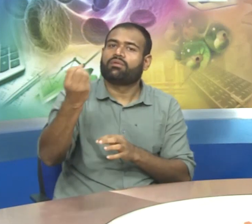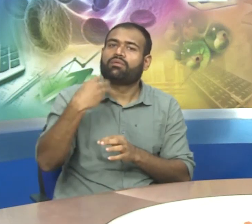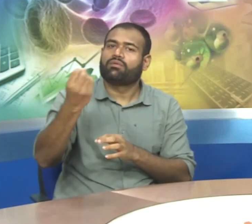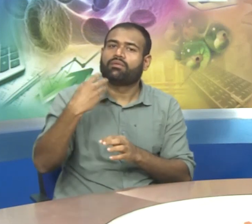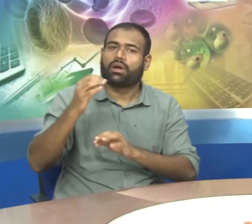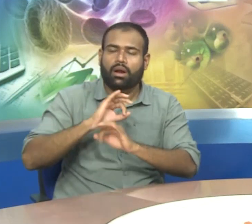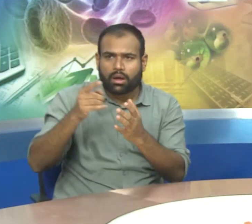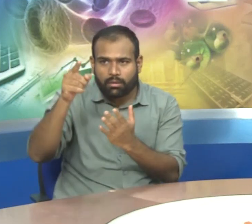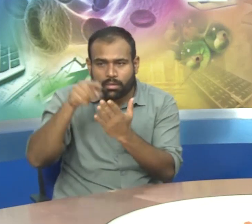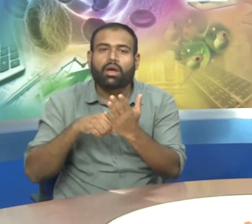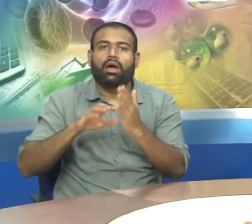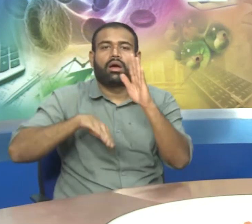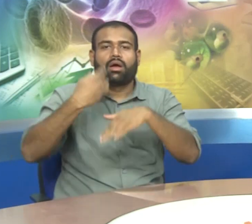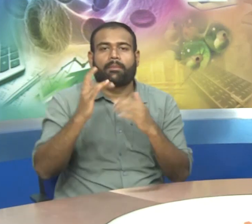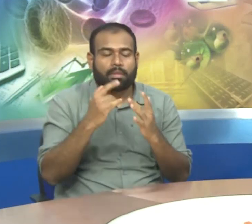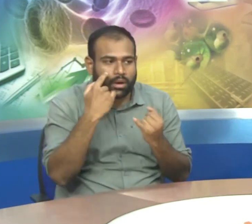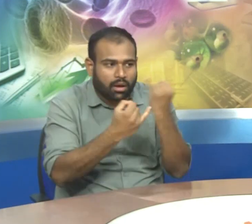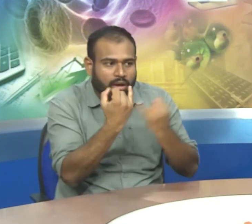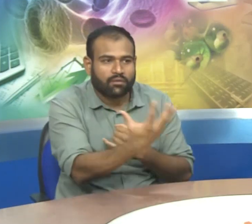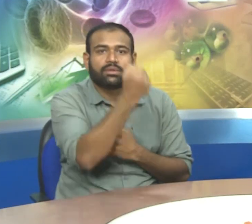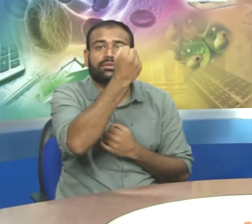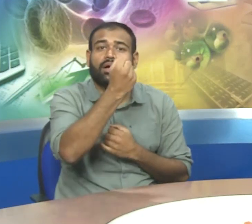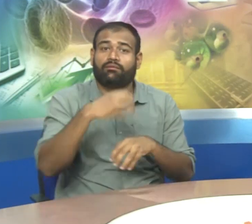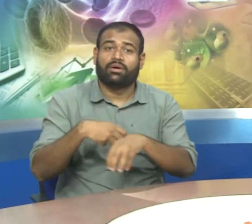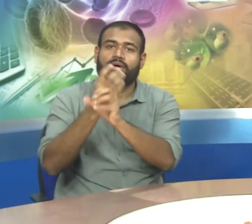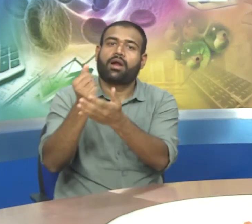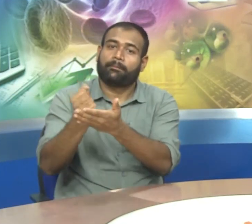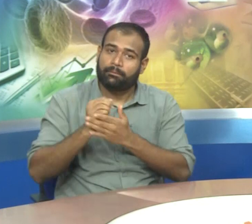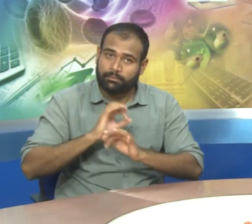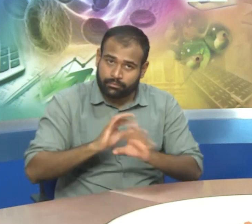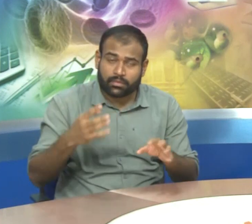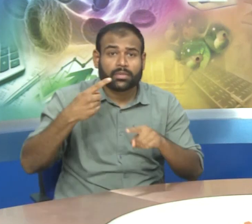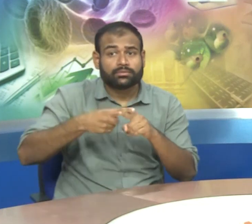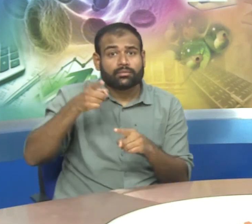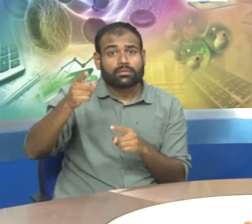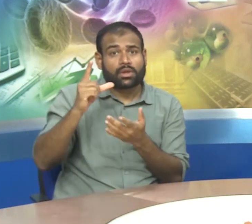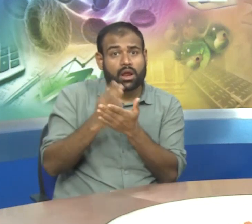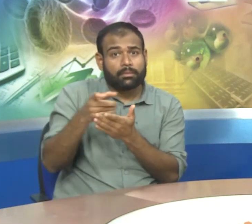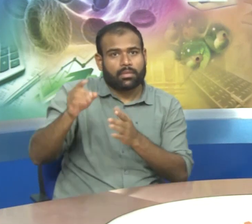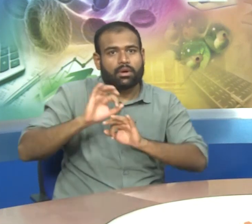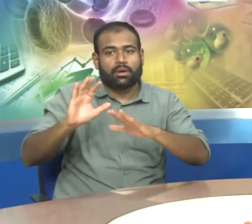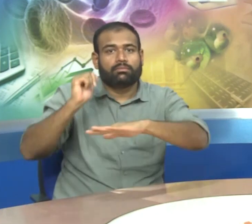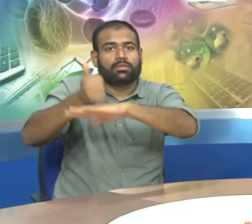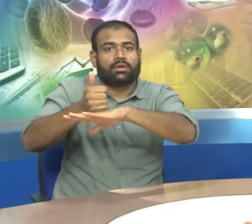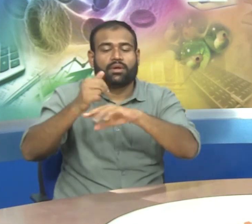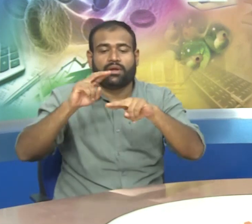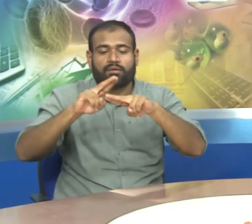from a remote location face to face as they formally do in traditional reference service. Many libraries